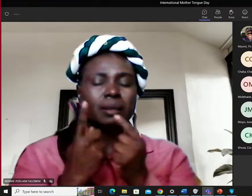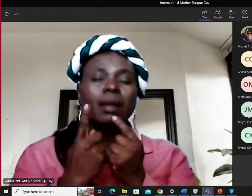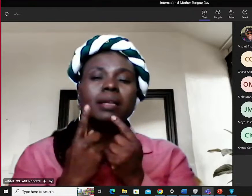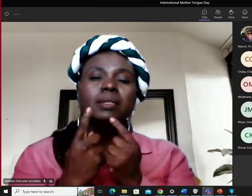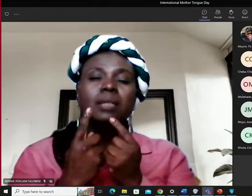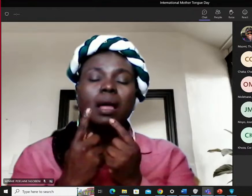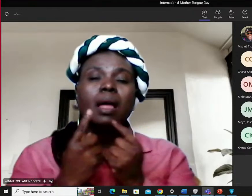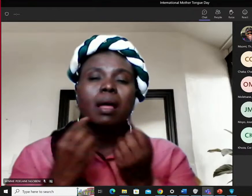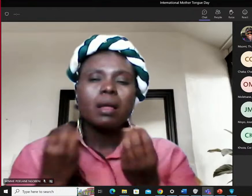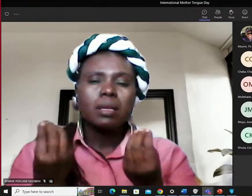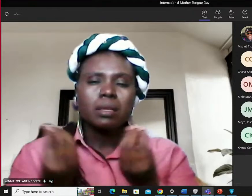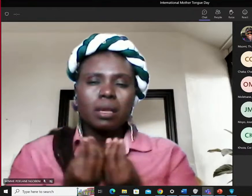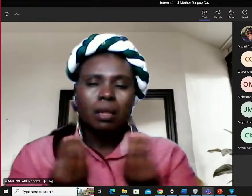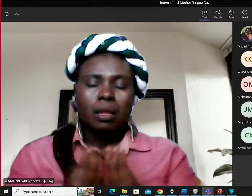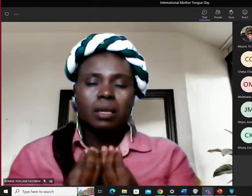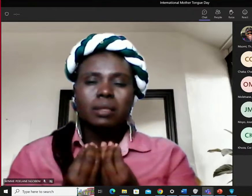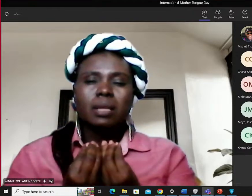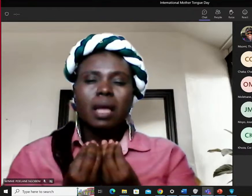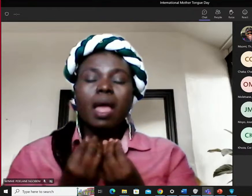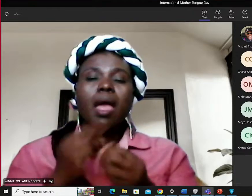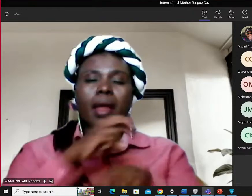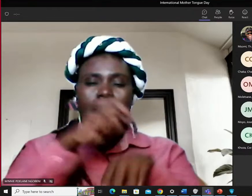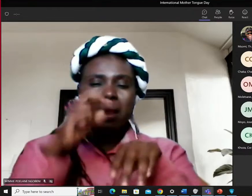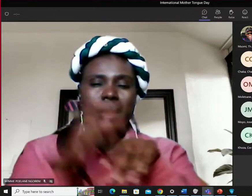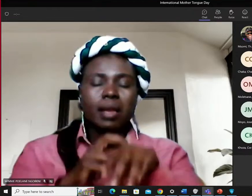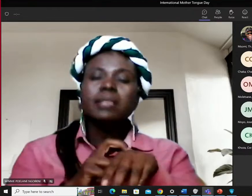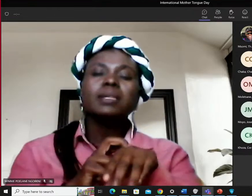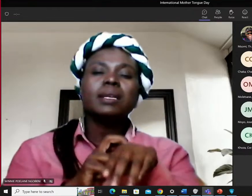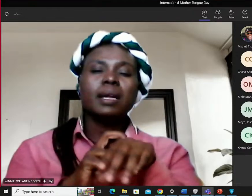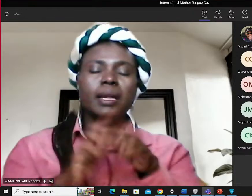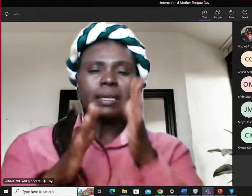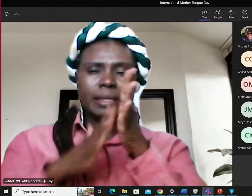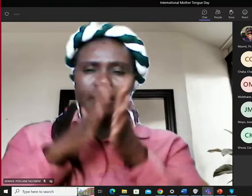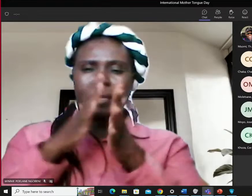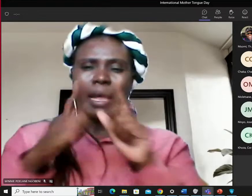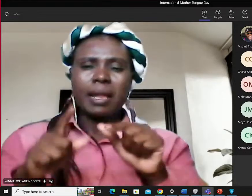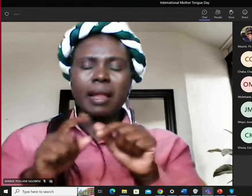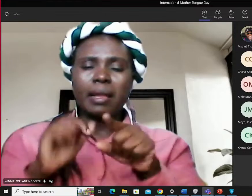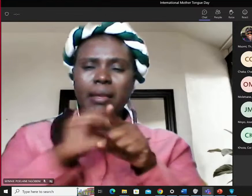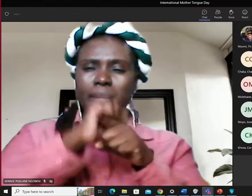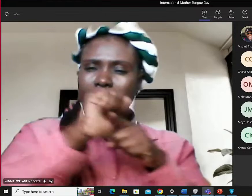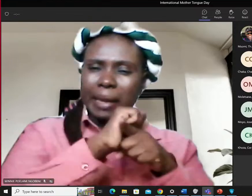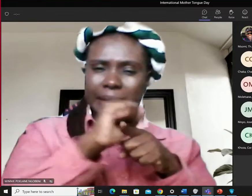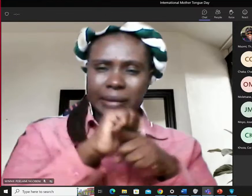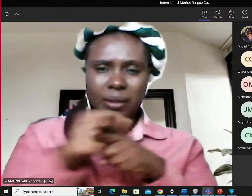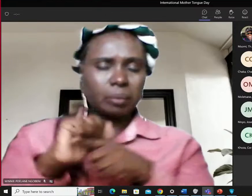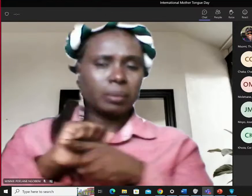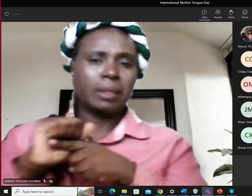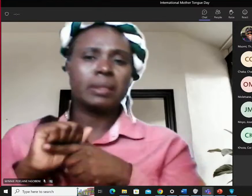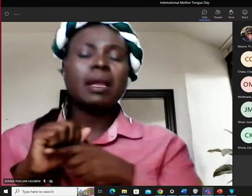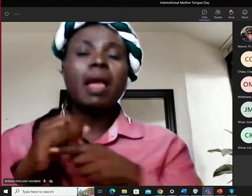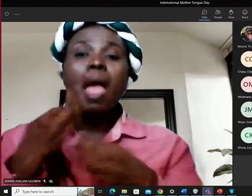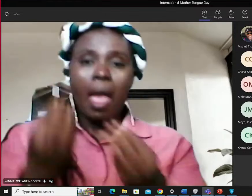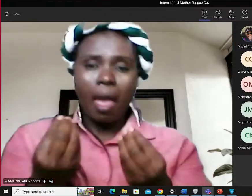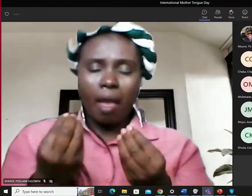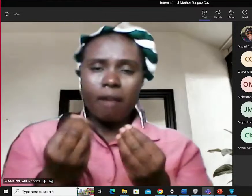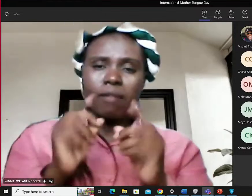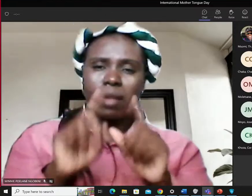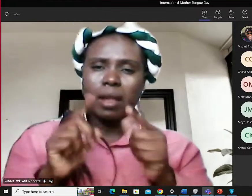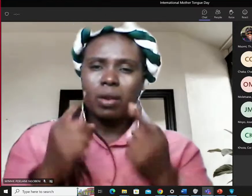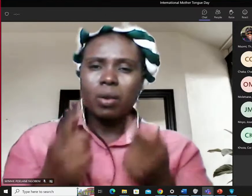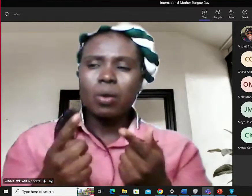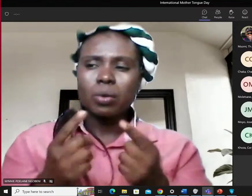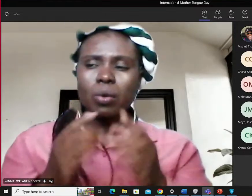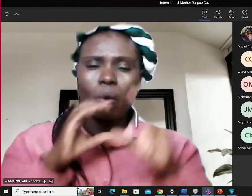and children need signing. It is practically impossible to communicate with